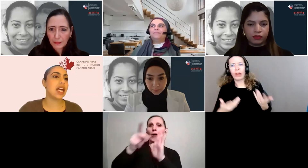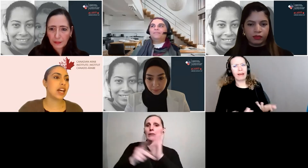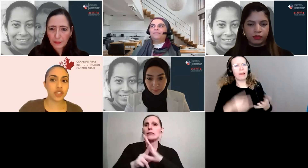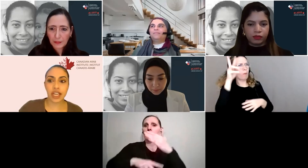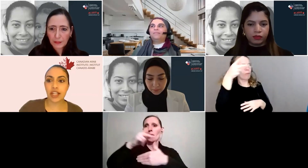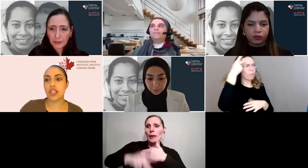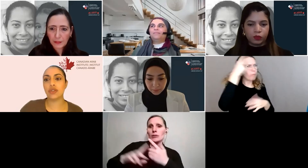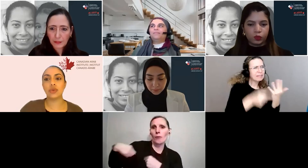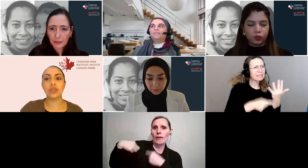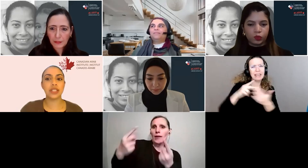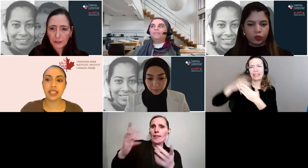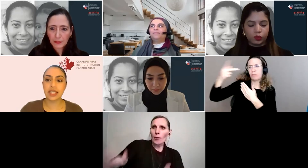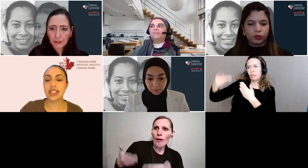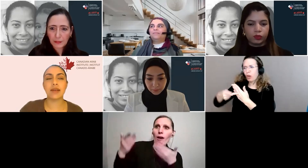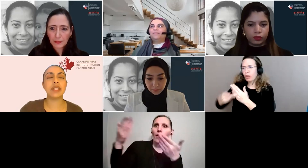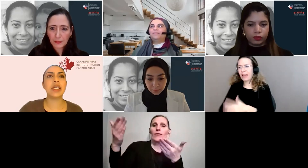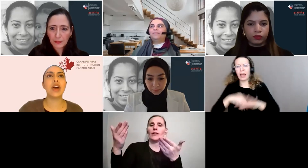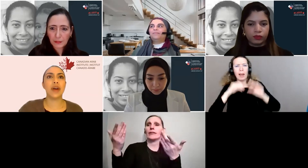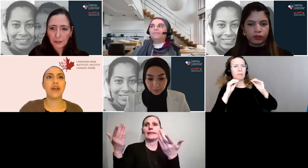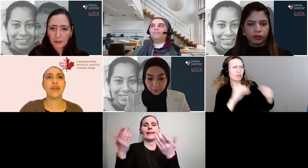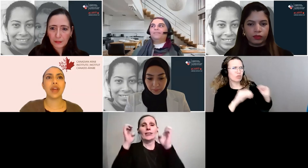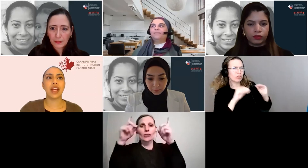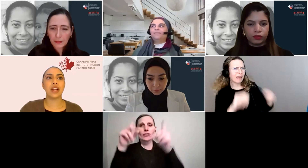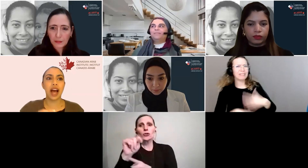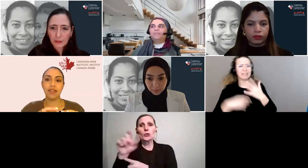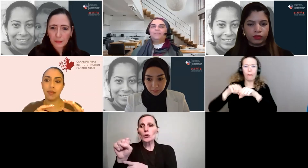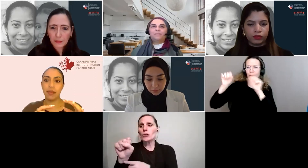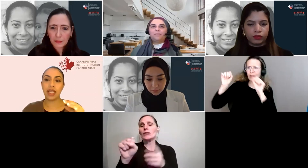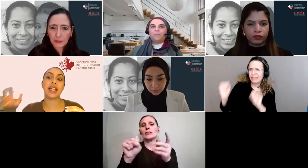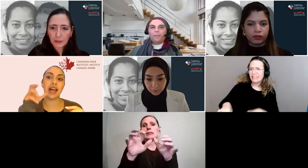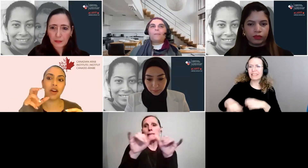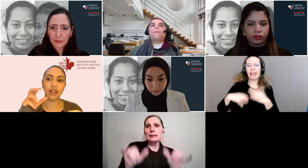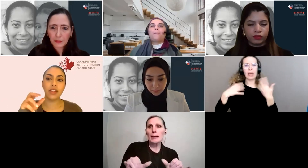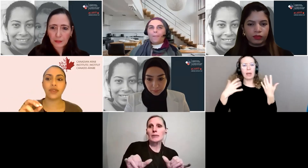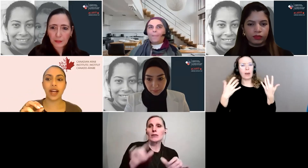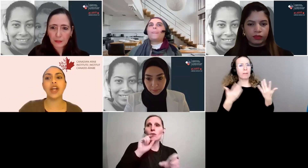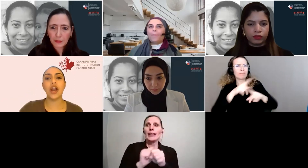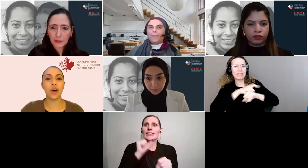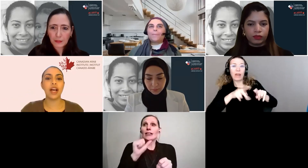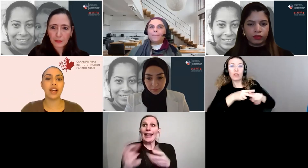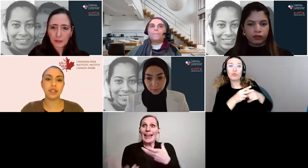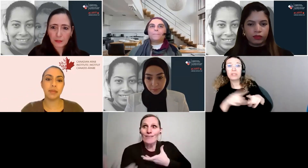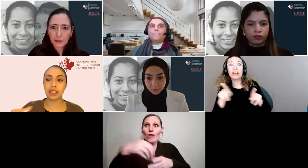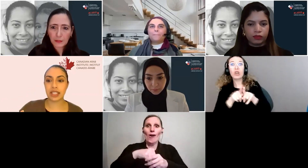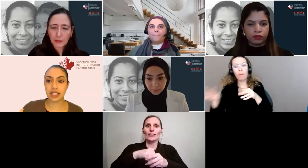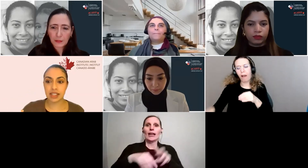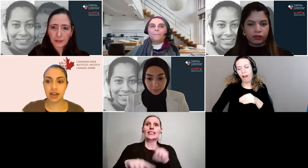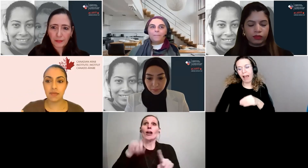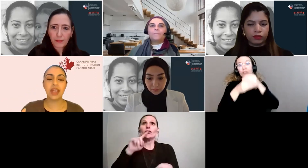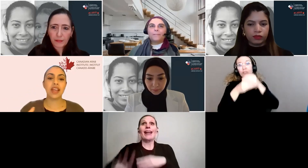and educational tools and systems, rather than having it be like an add-on, right? I don't want to build